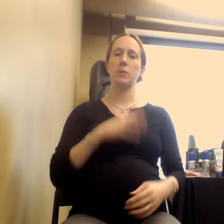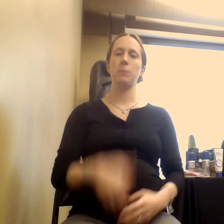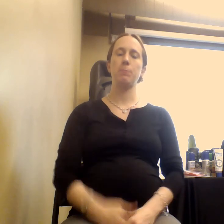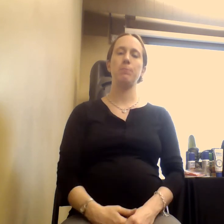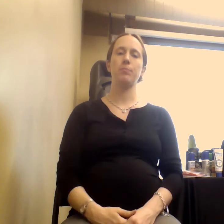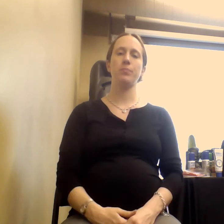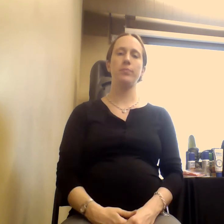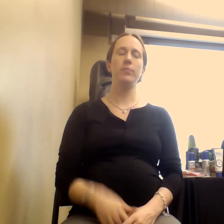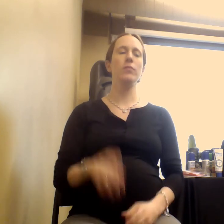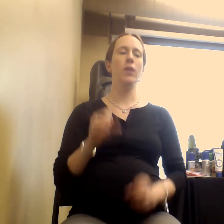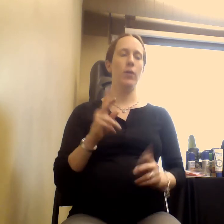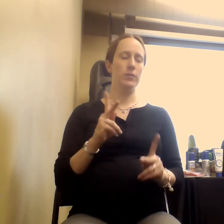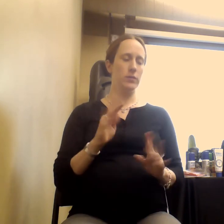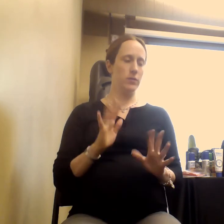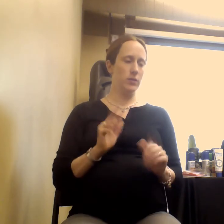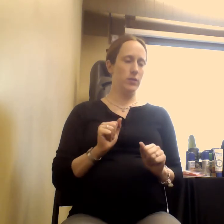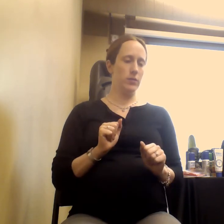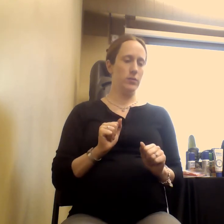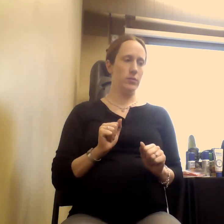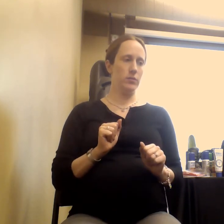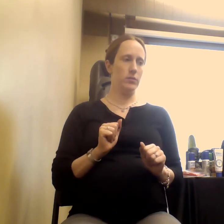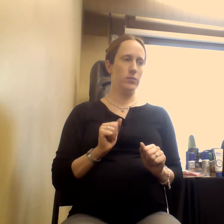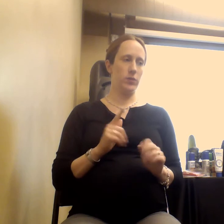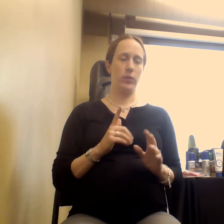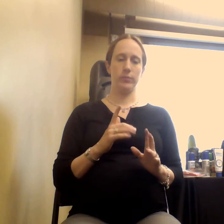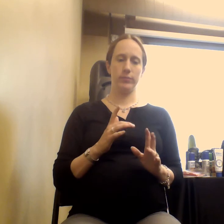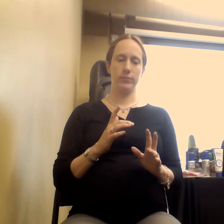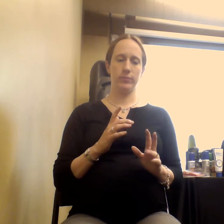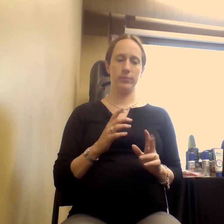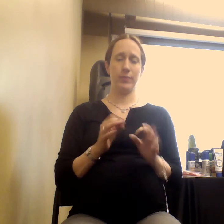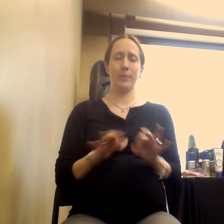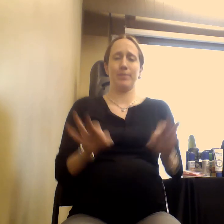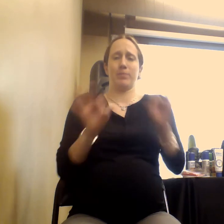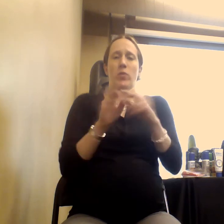Okay, so I wrote down the big 3 things to think about